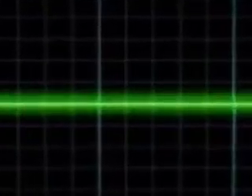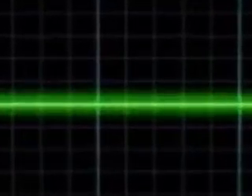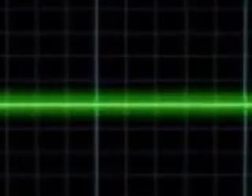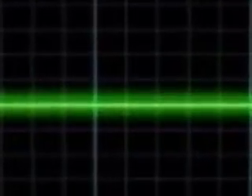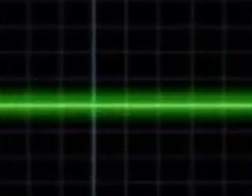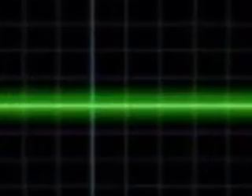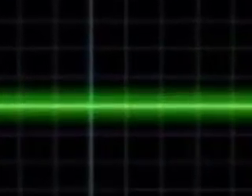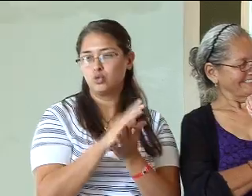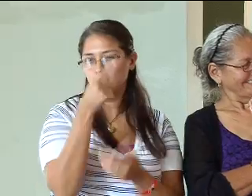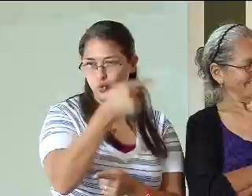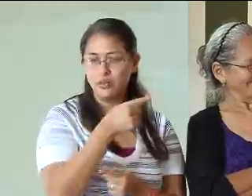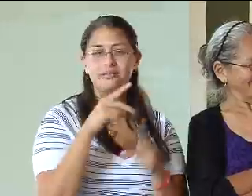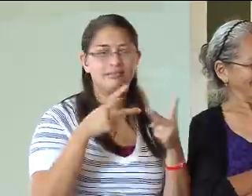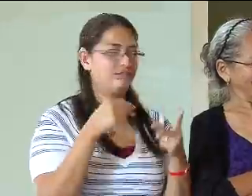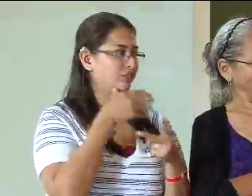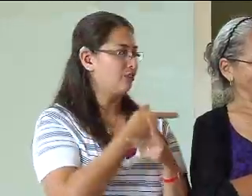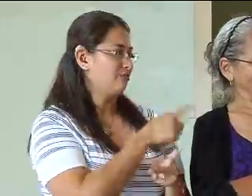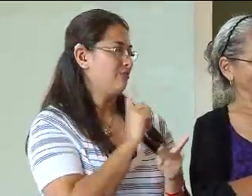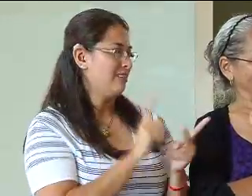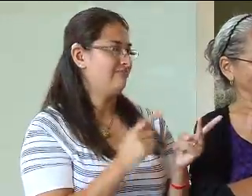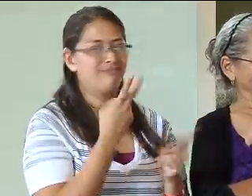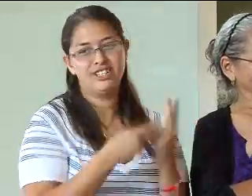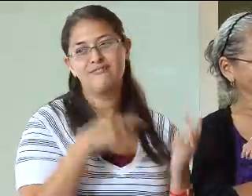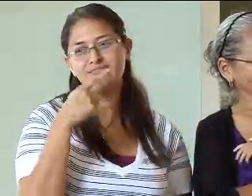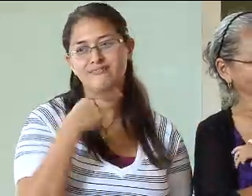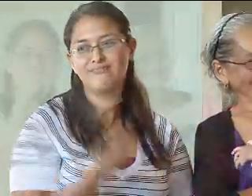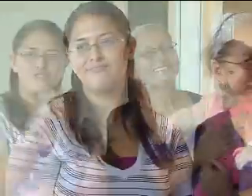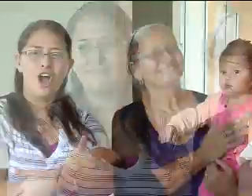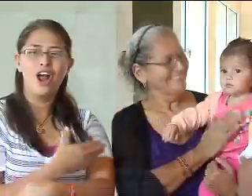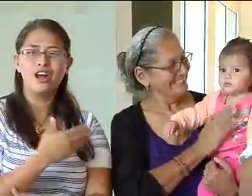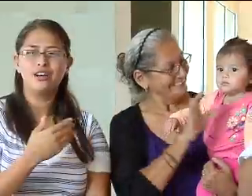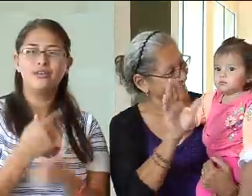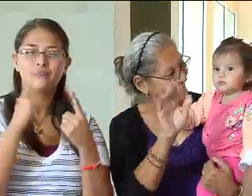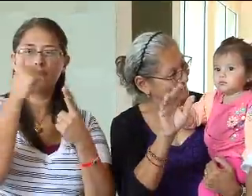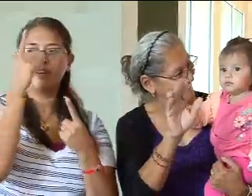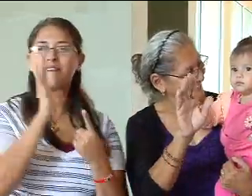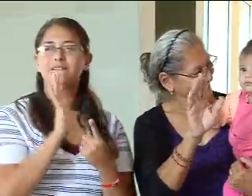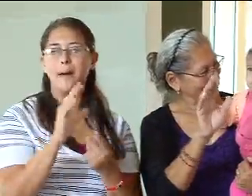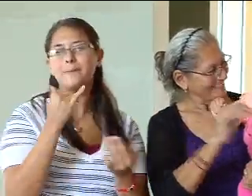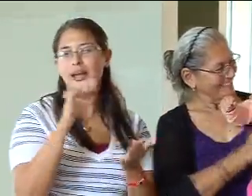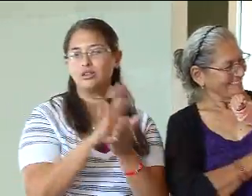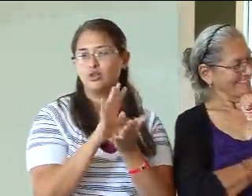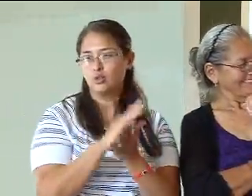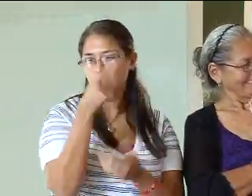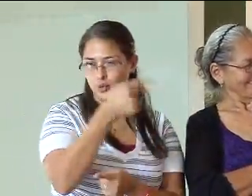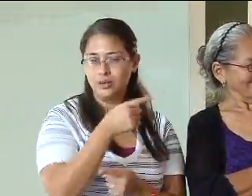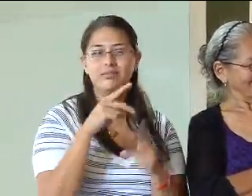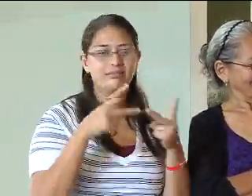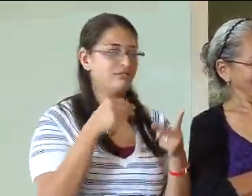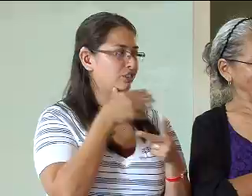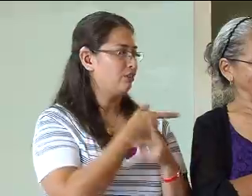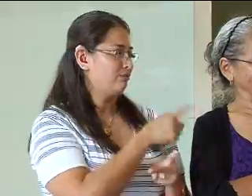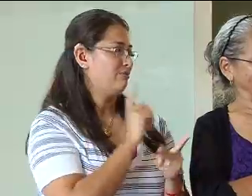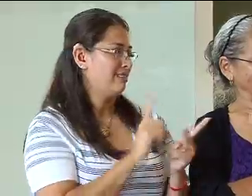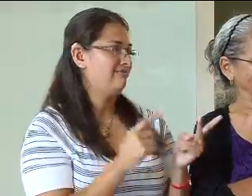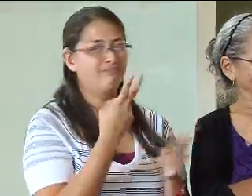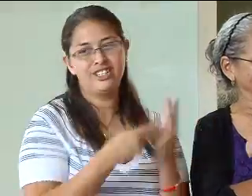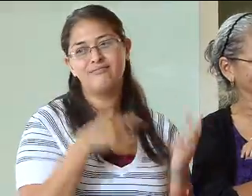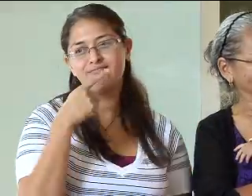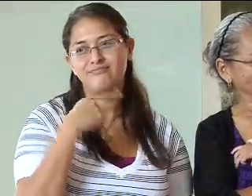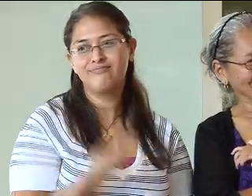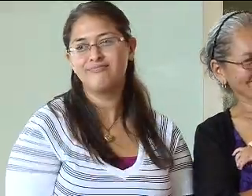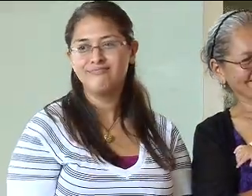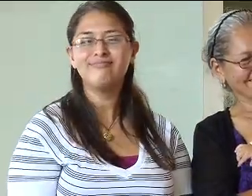or speak. No one probably understands that more than 24-year-old Ana Chavez, who was not only born